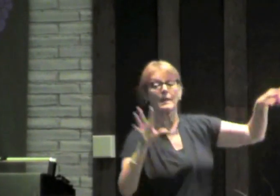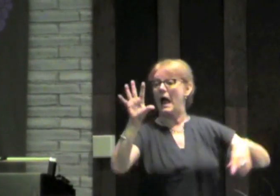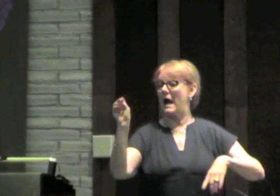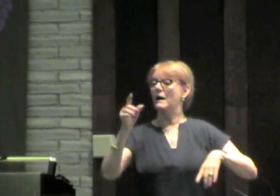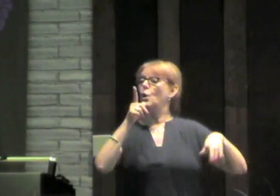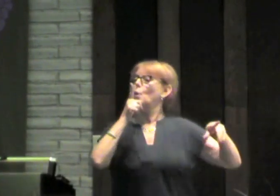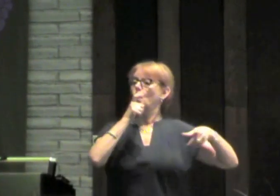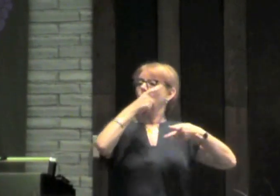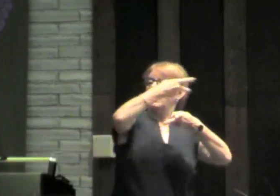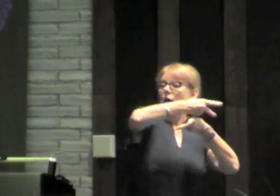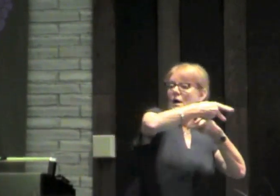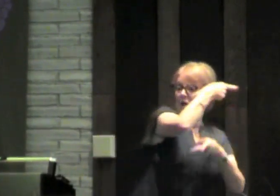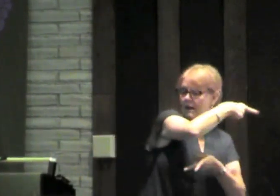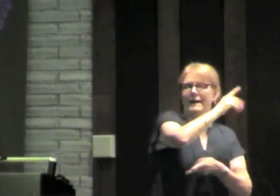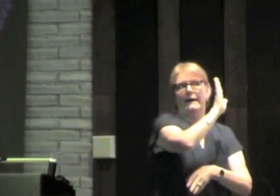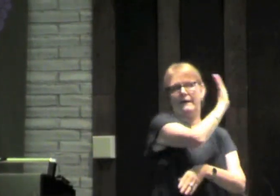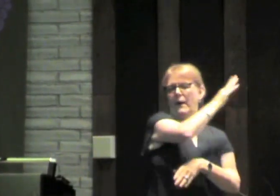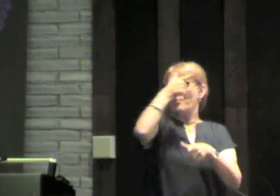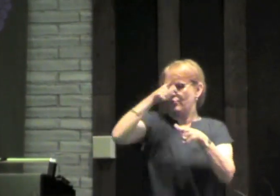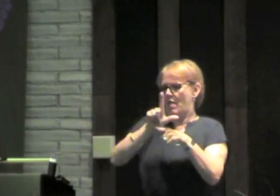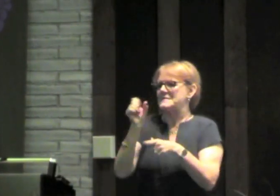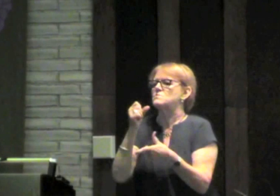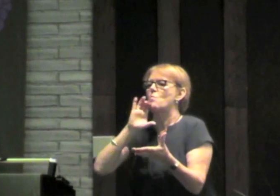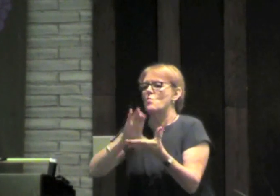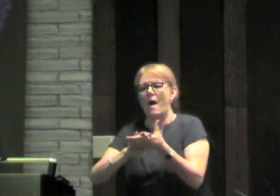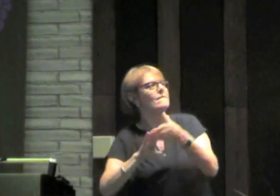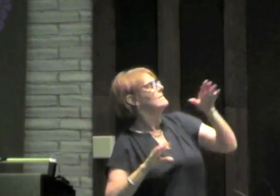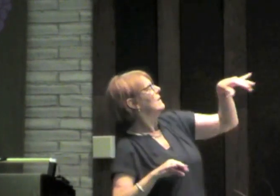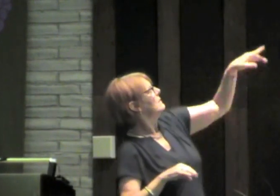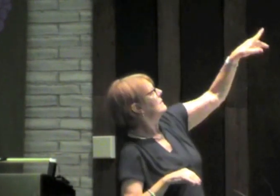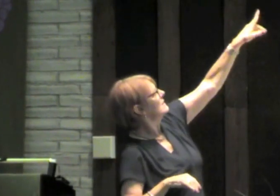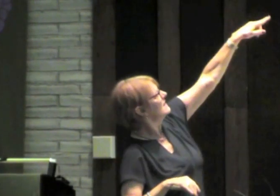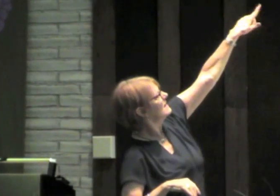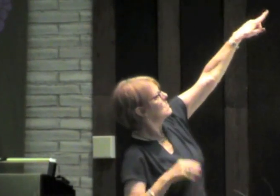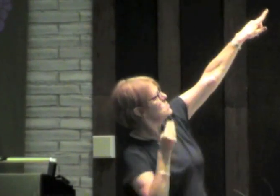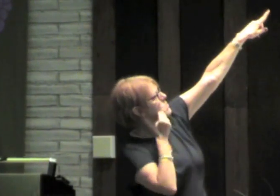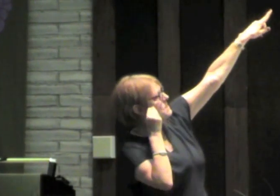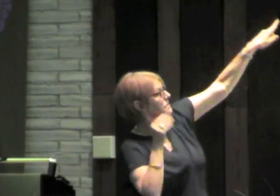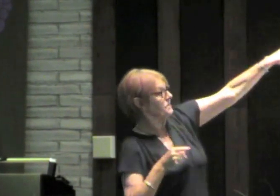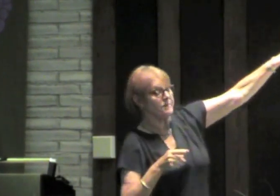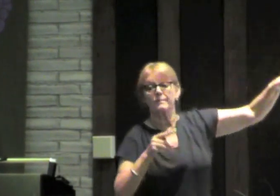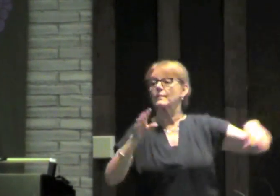It was really inspiring to her. And the next person is her brother's wife back